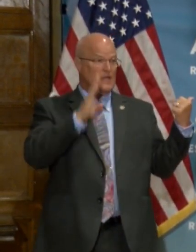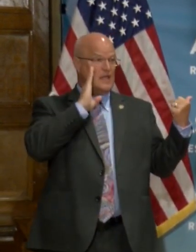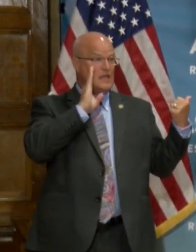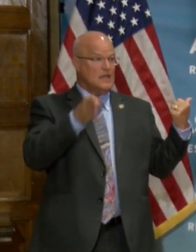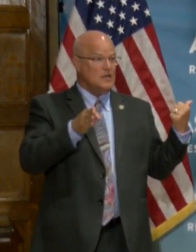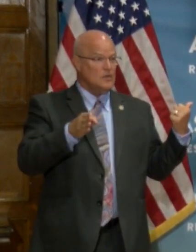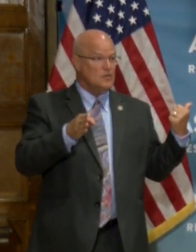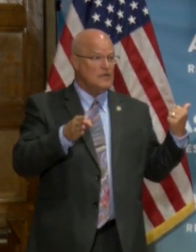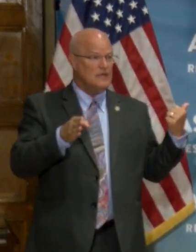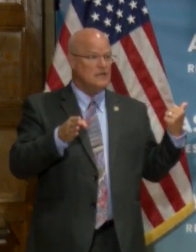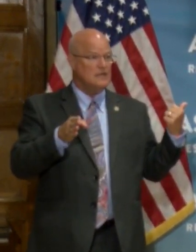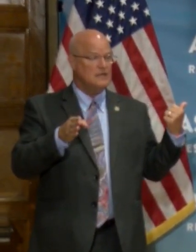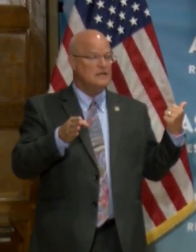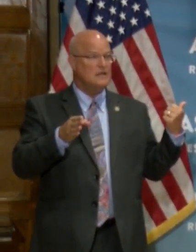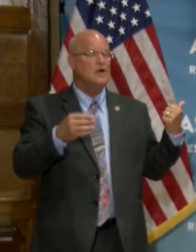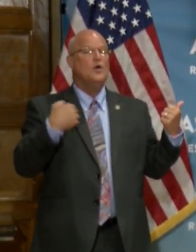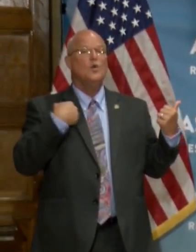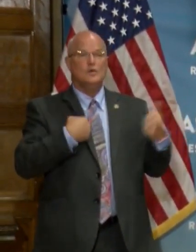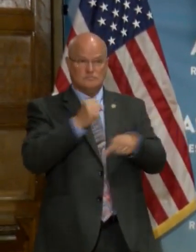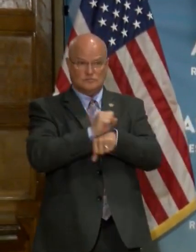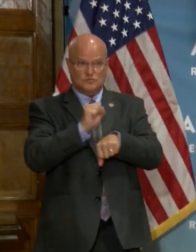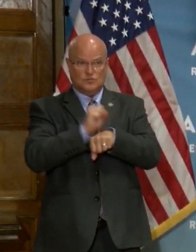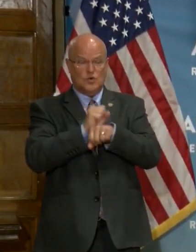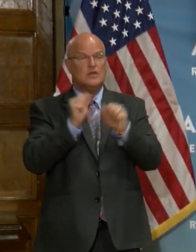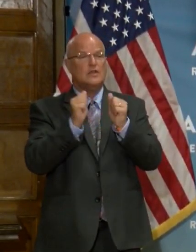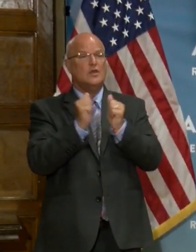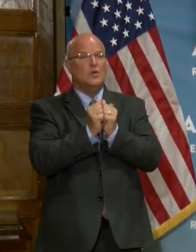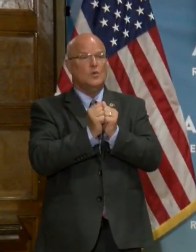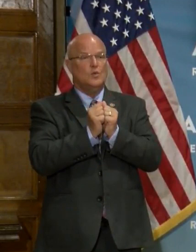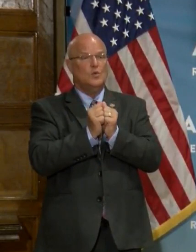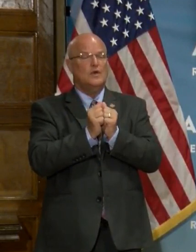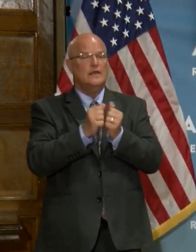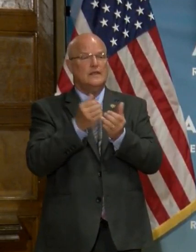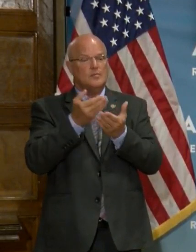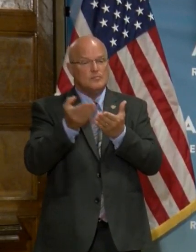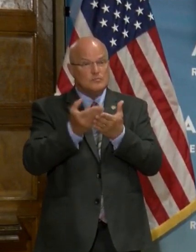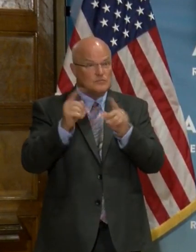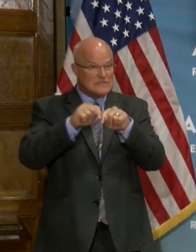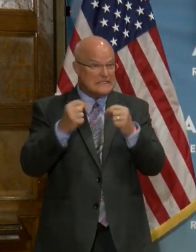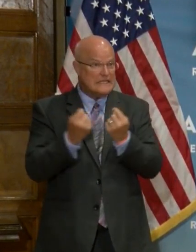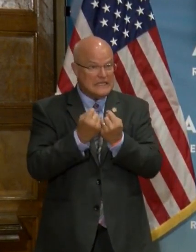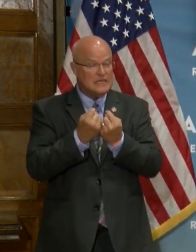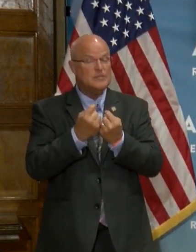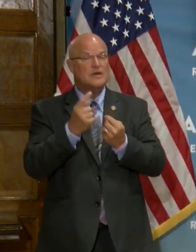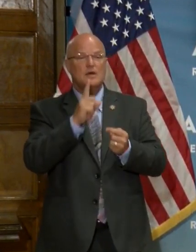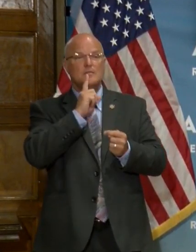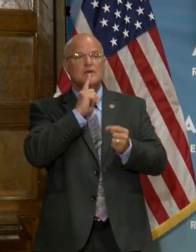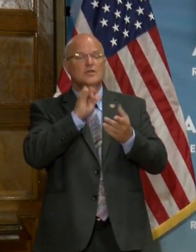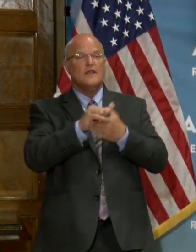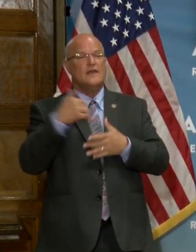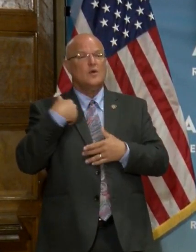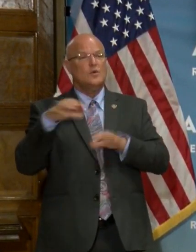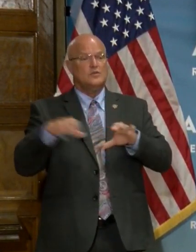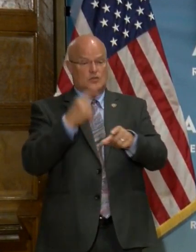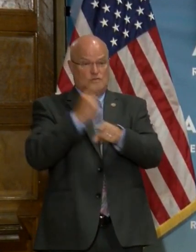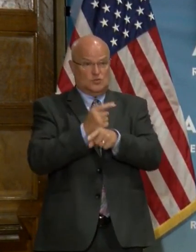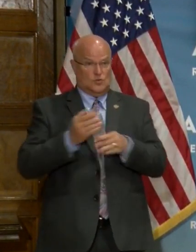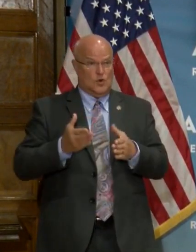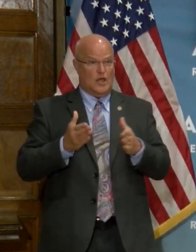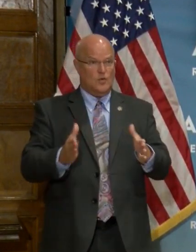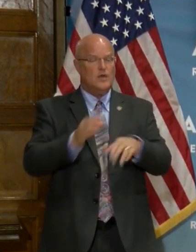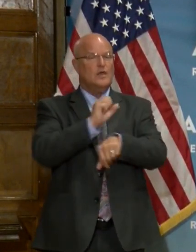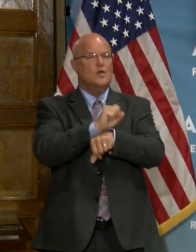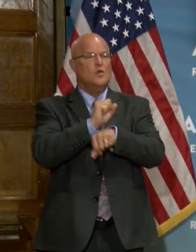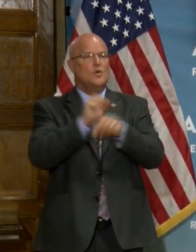and we're going to be working with our procurement team to make sure we do this in the right way,